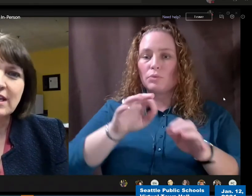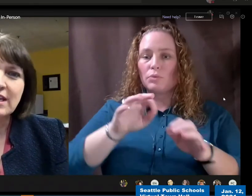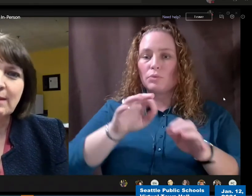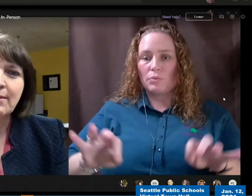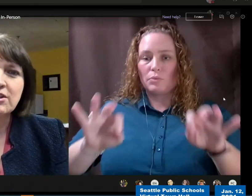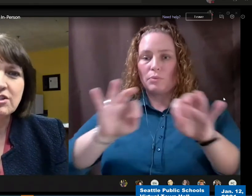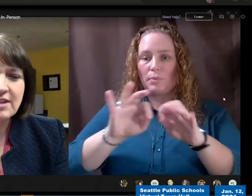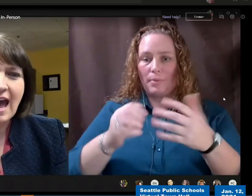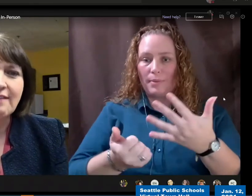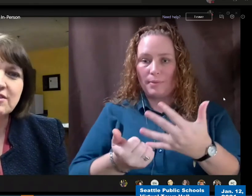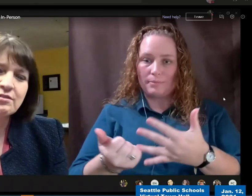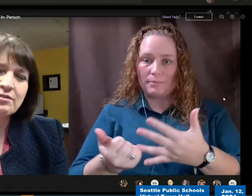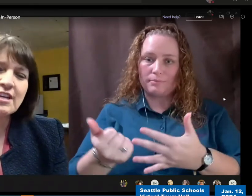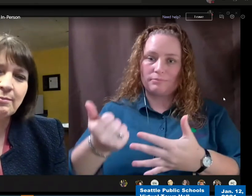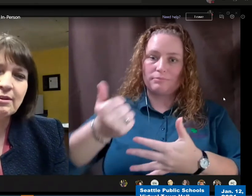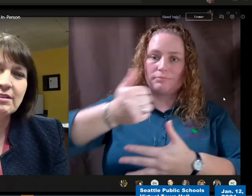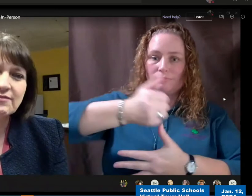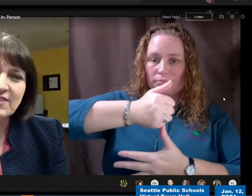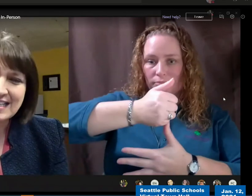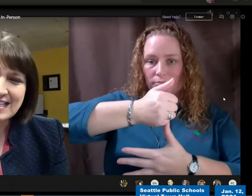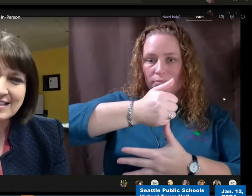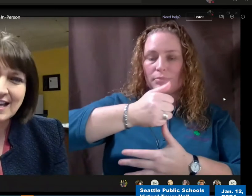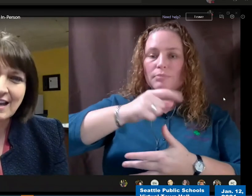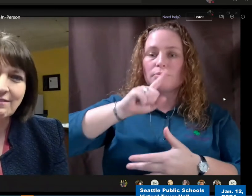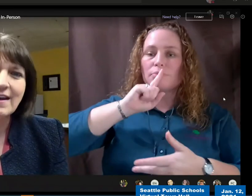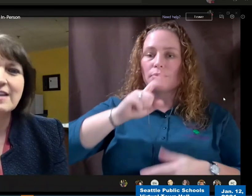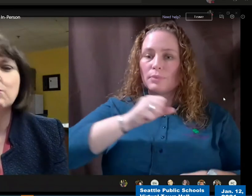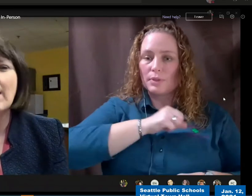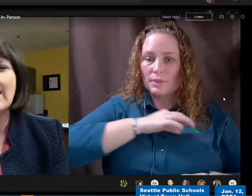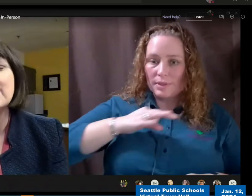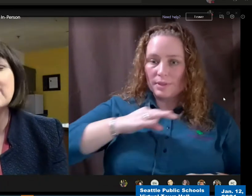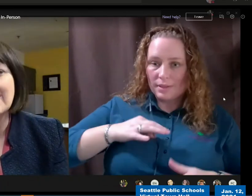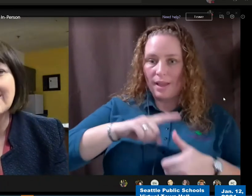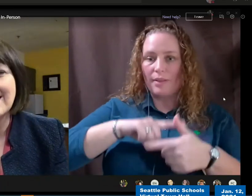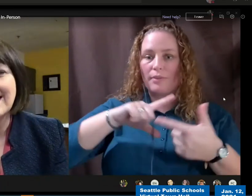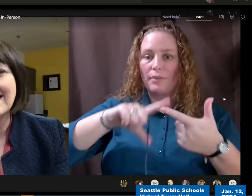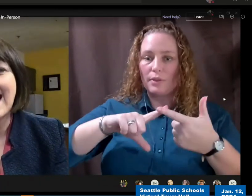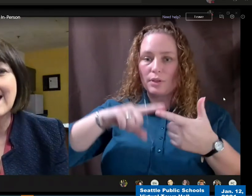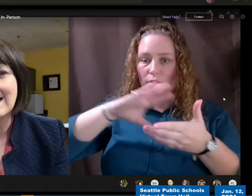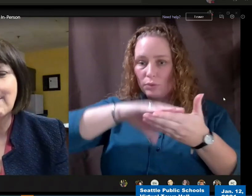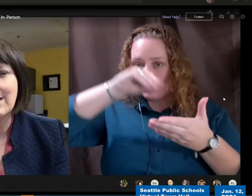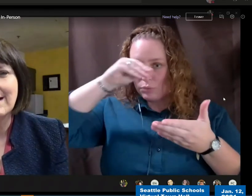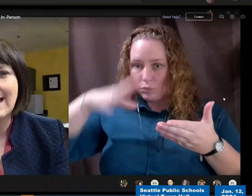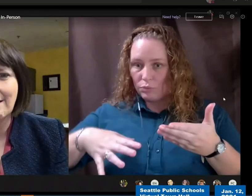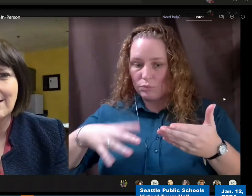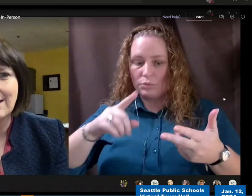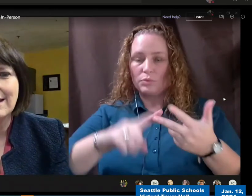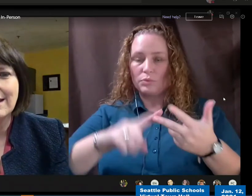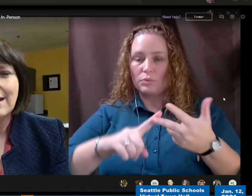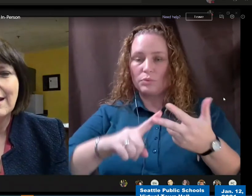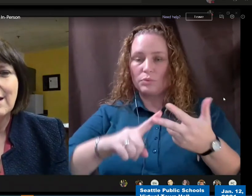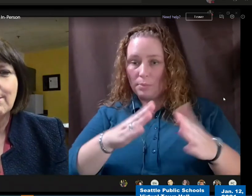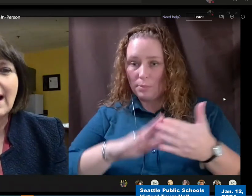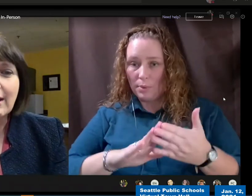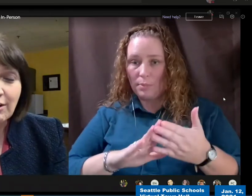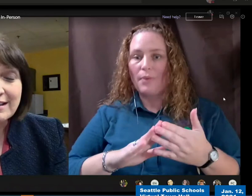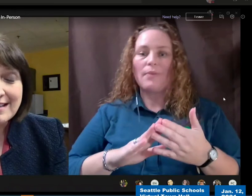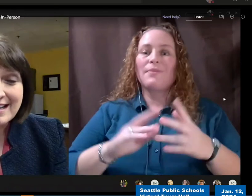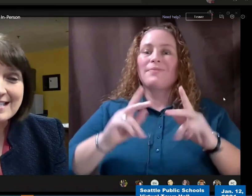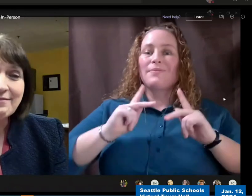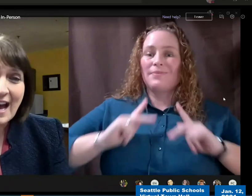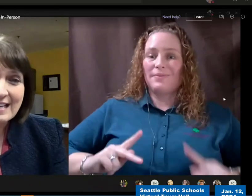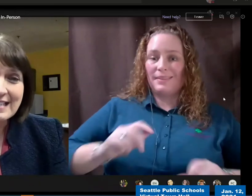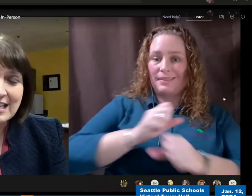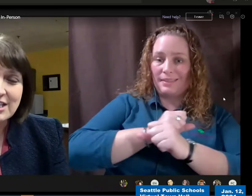to keep our staff, students, and communities physically safe, as well as mentally and academically healthy.